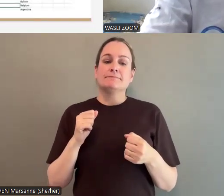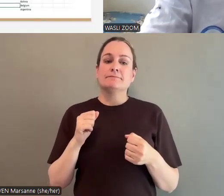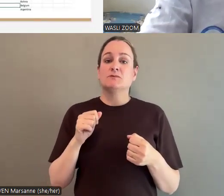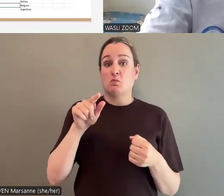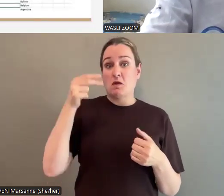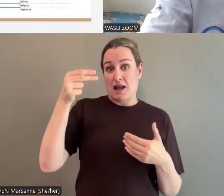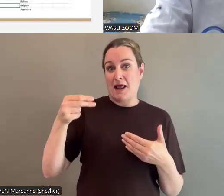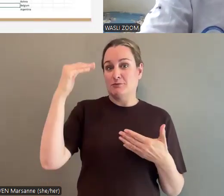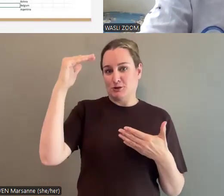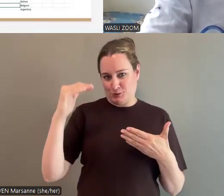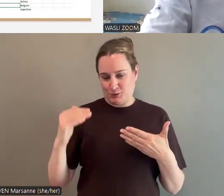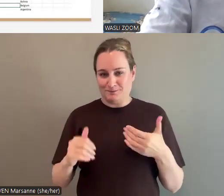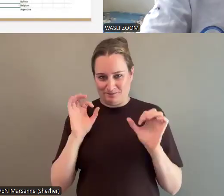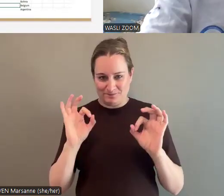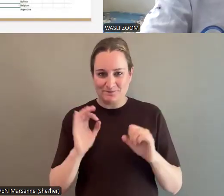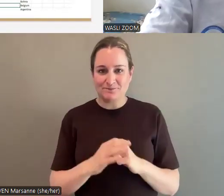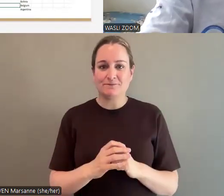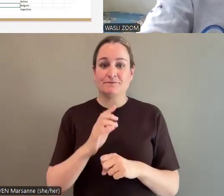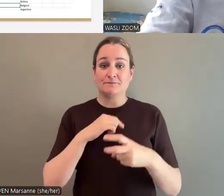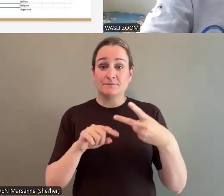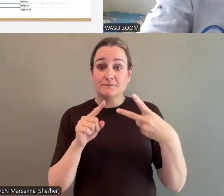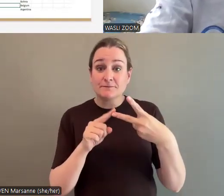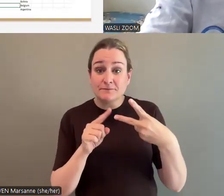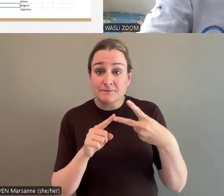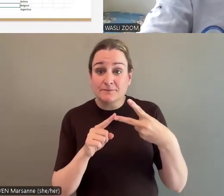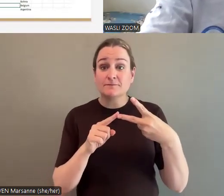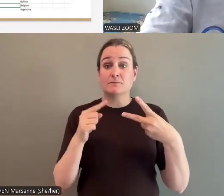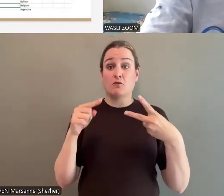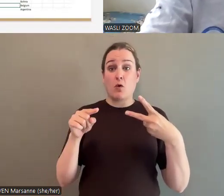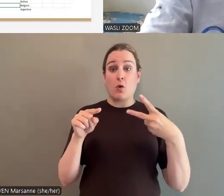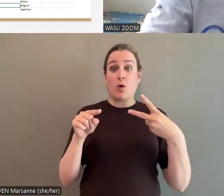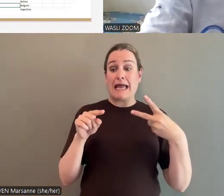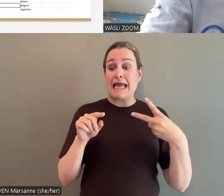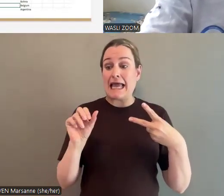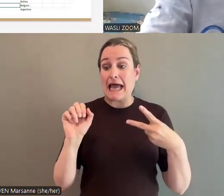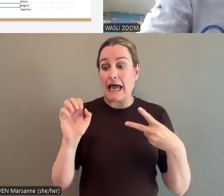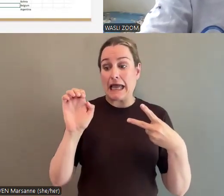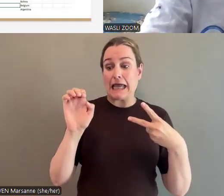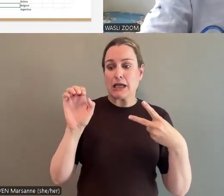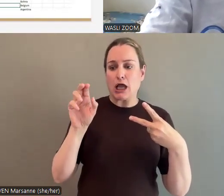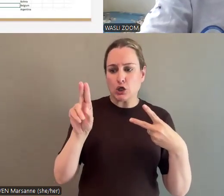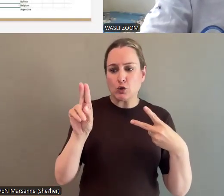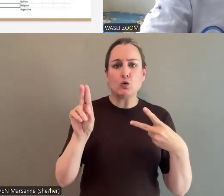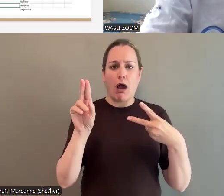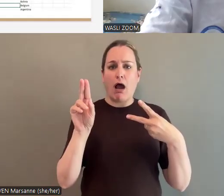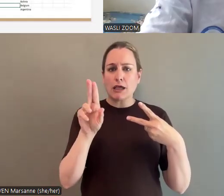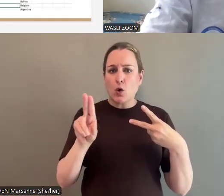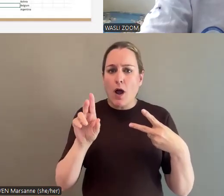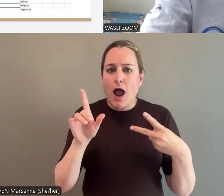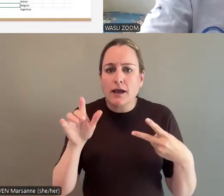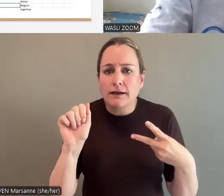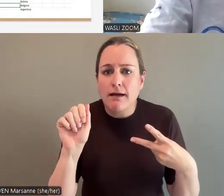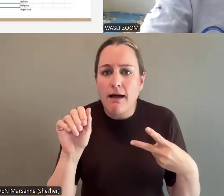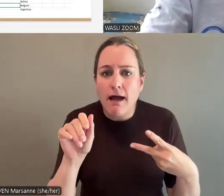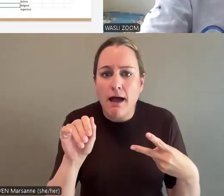second on the list, the Association of Sign Language Interpreters in Uruguay. They are also up to date